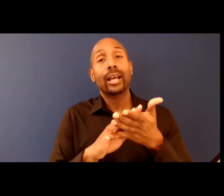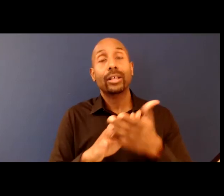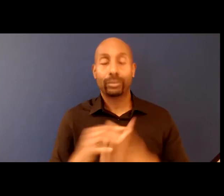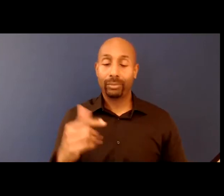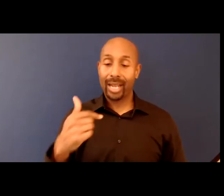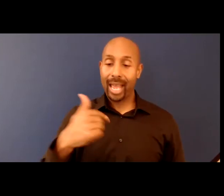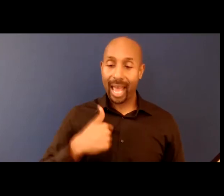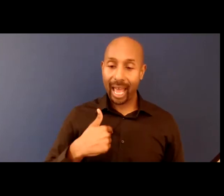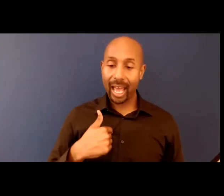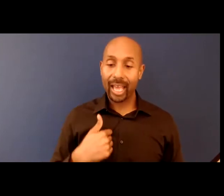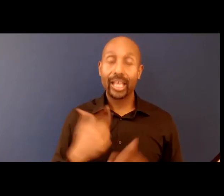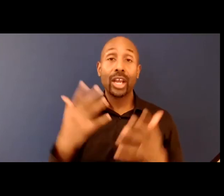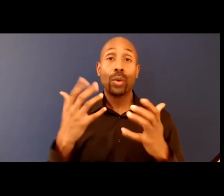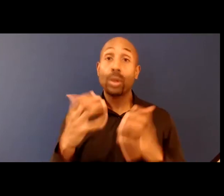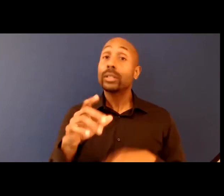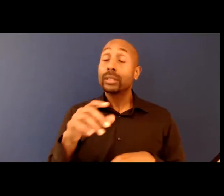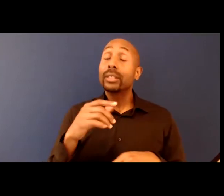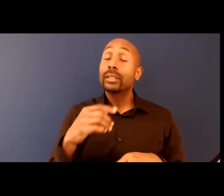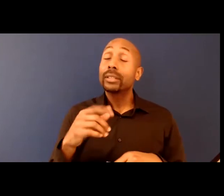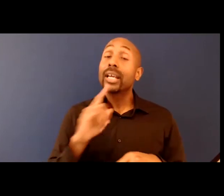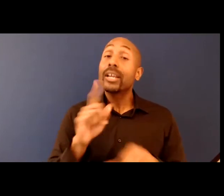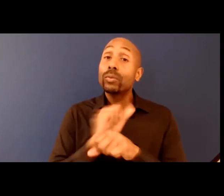10 different times,